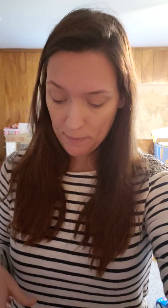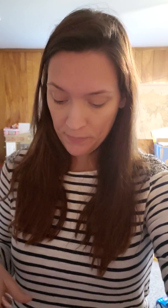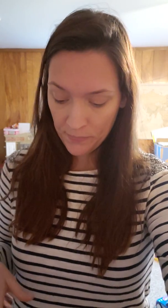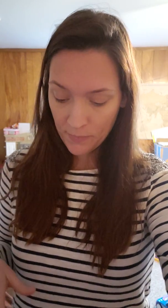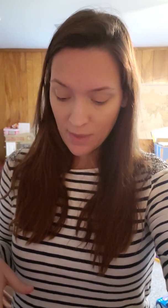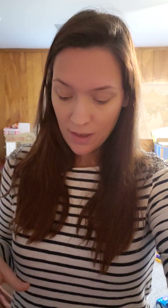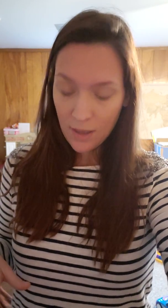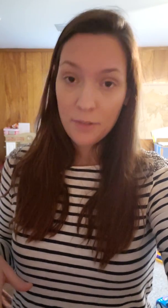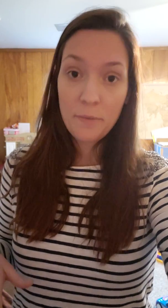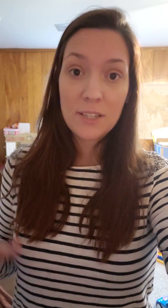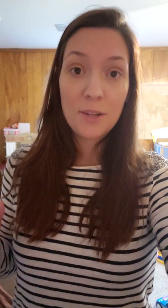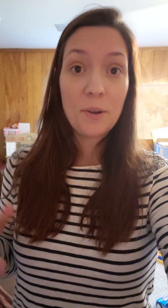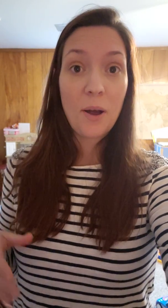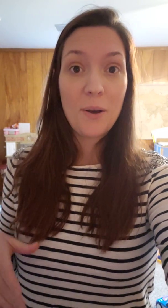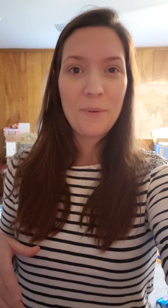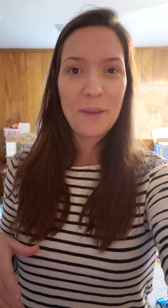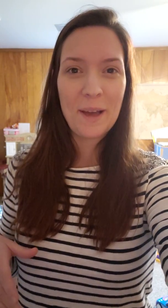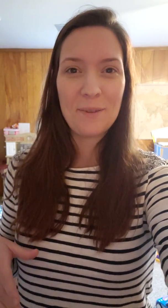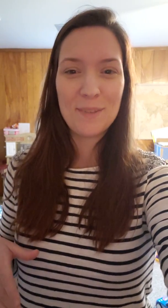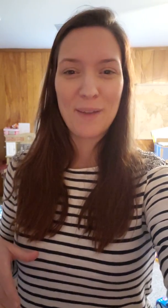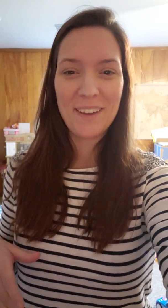three weeks to do it all hope that helps bye you guys